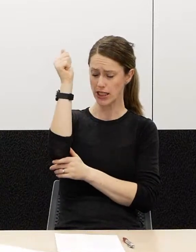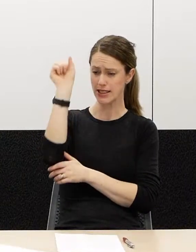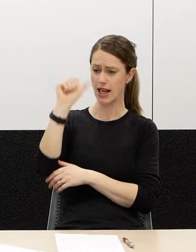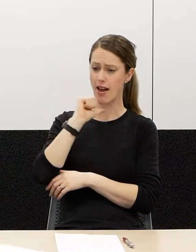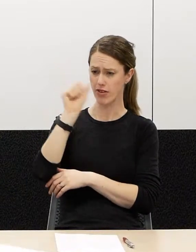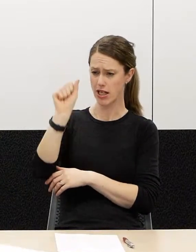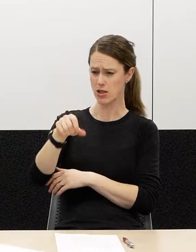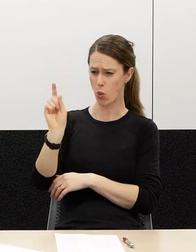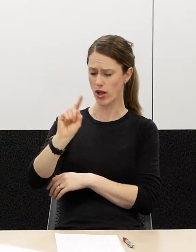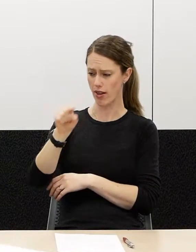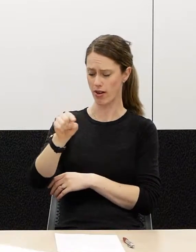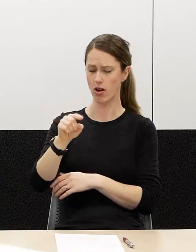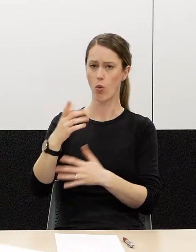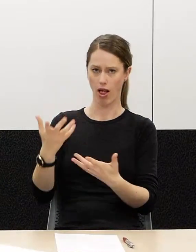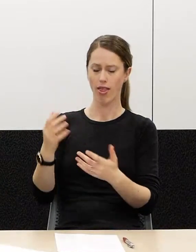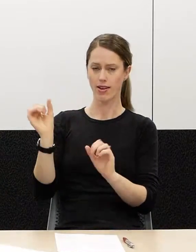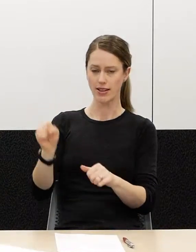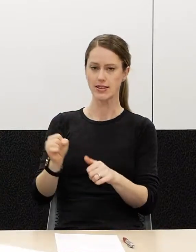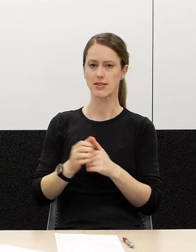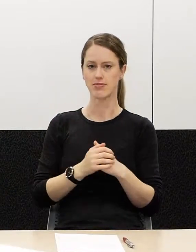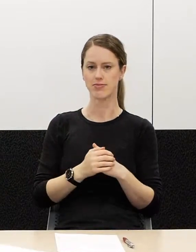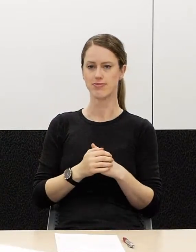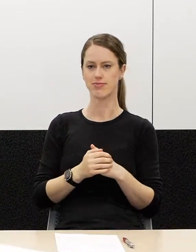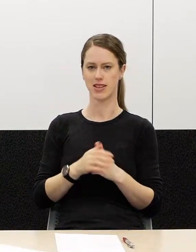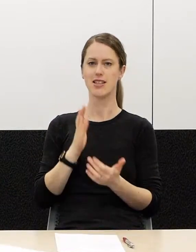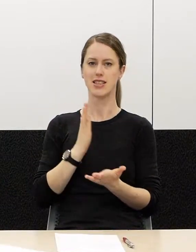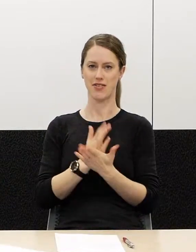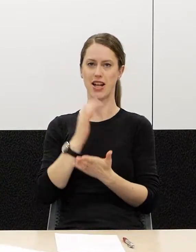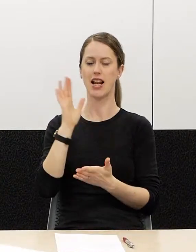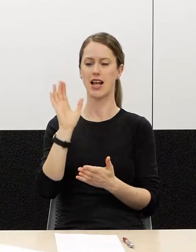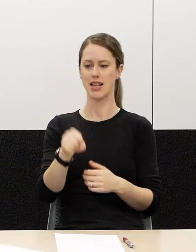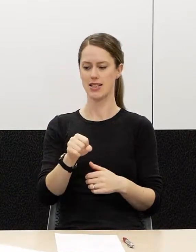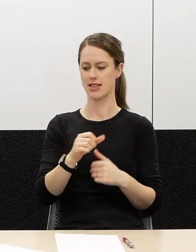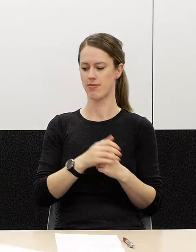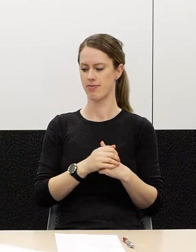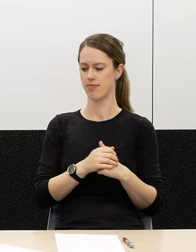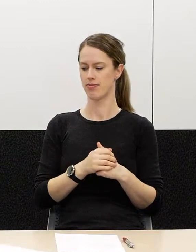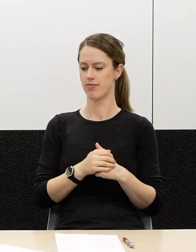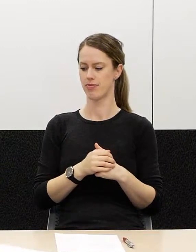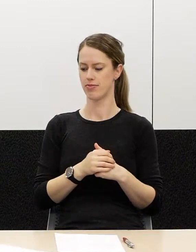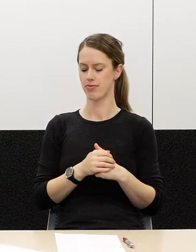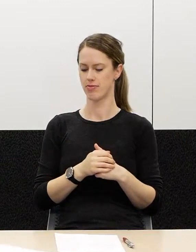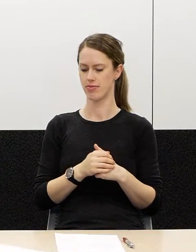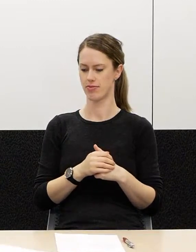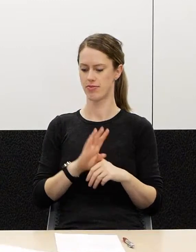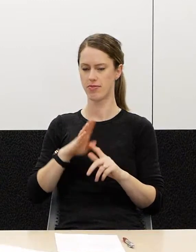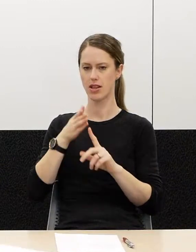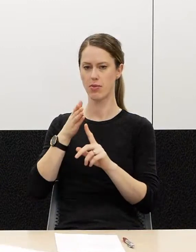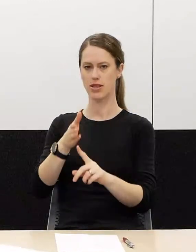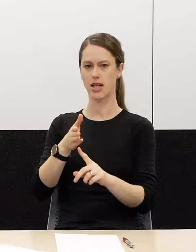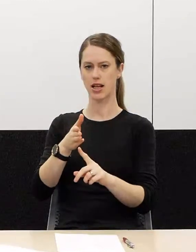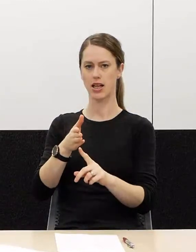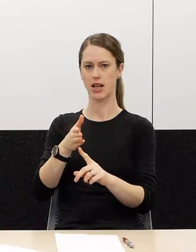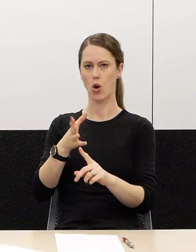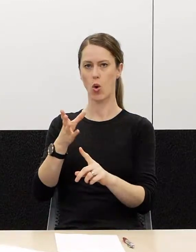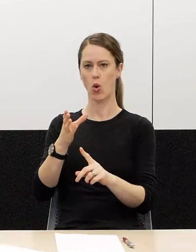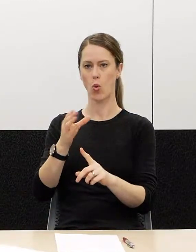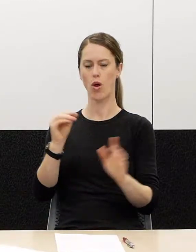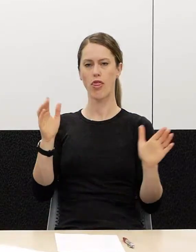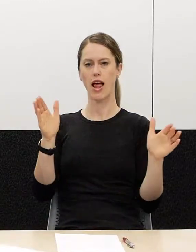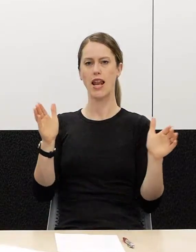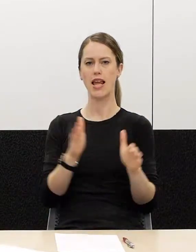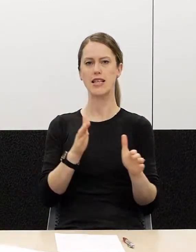if so, what are they? Well, yes, there definitely are, and I guess we particularly see this with the less